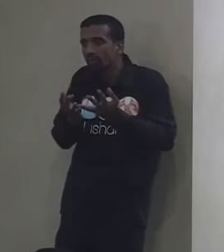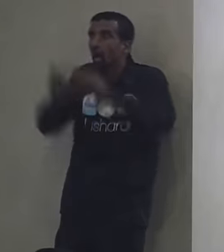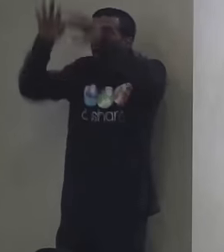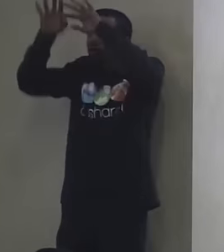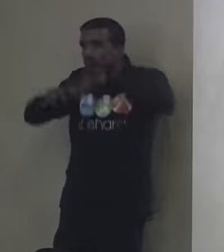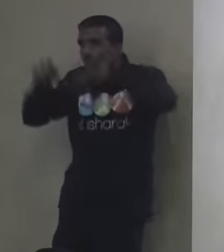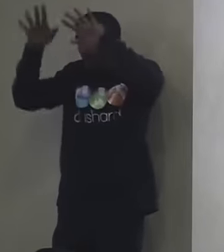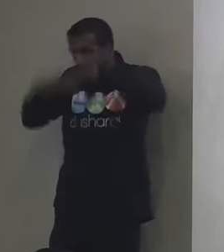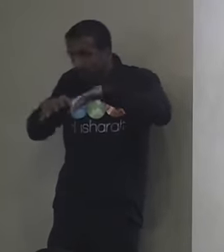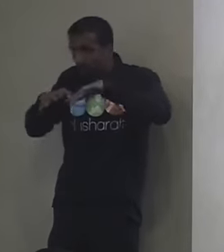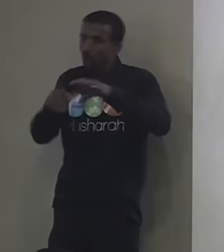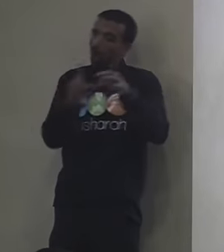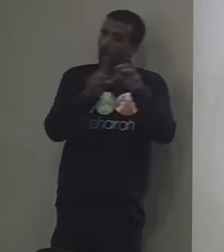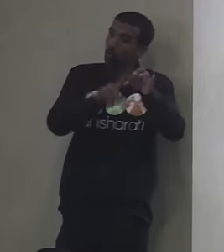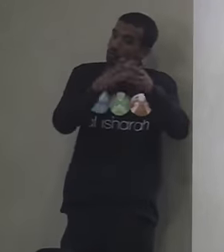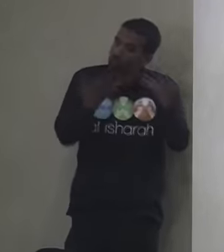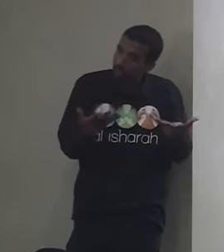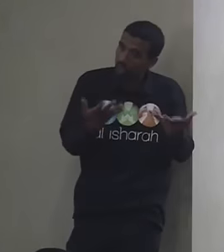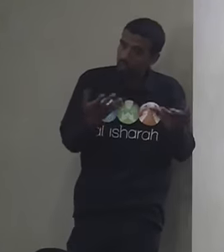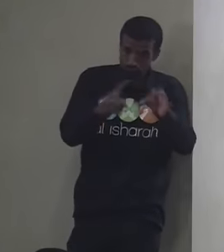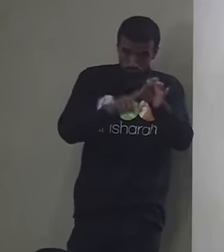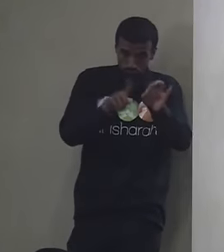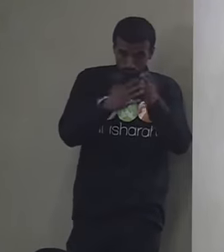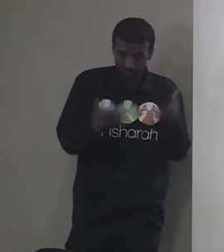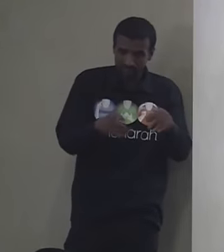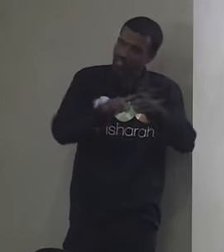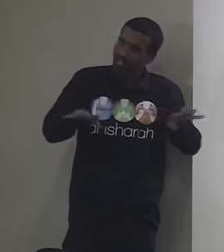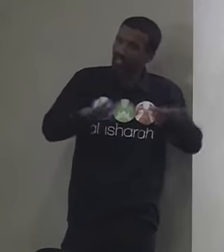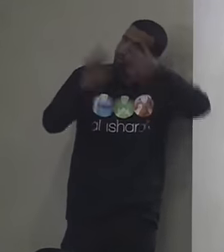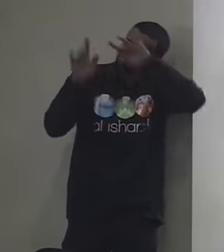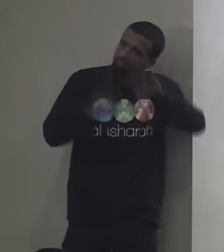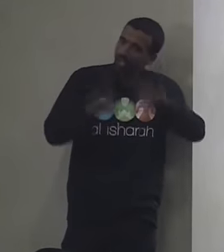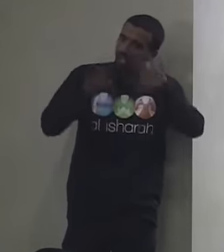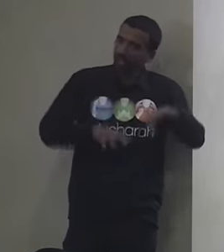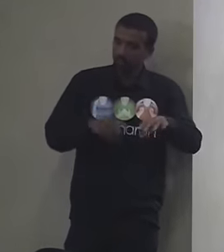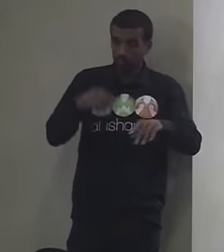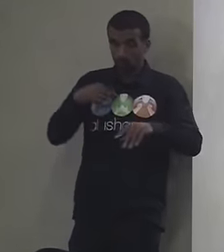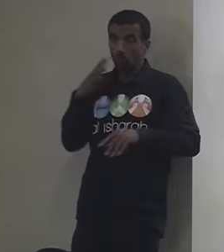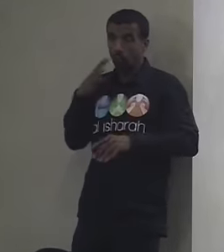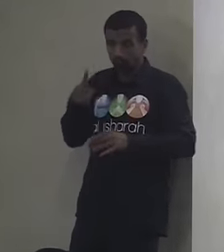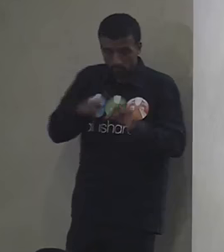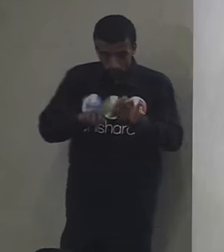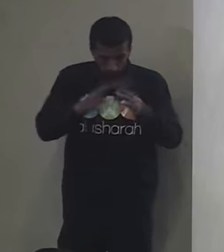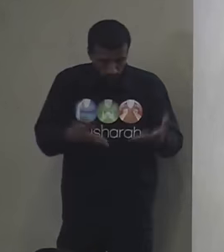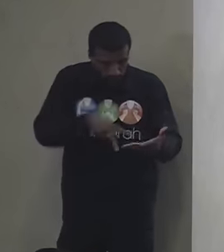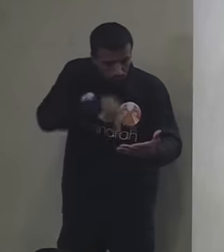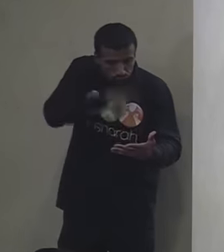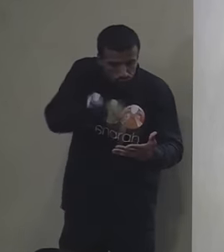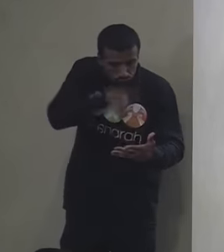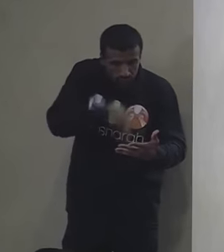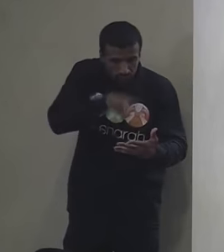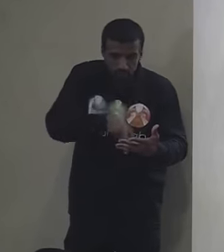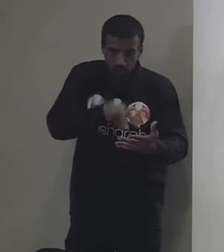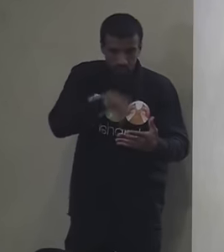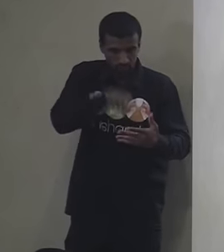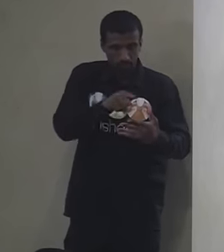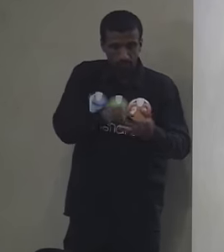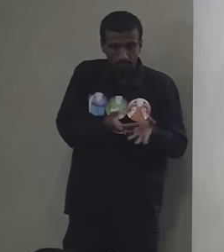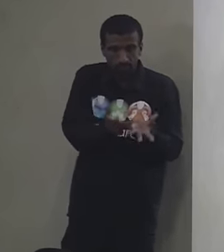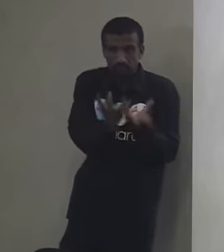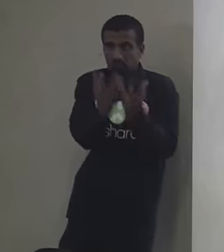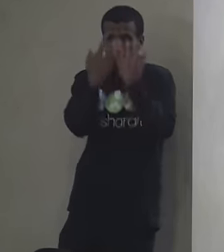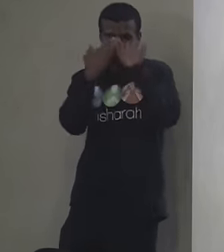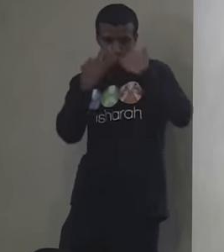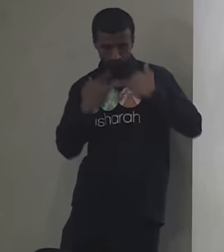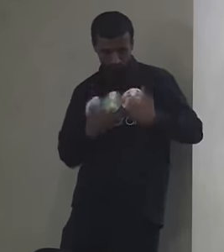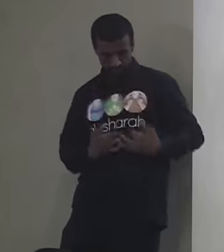heart starts dying, right? So be exposed to the message of Allah's words. May Allah Azza wa Jalla make us of those that are constantly